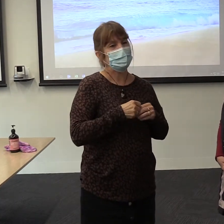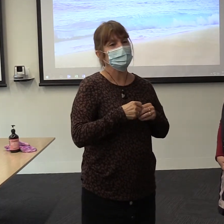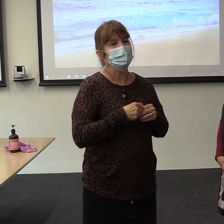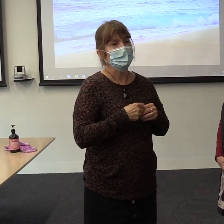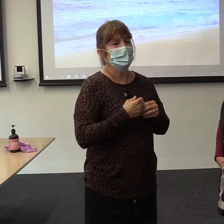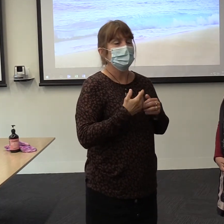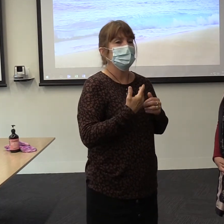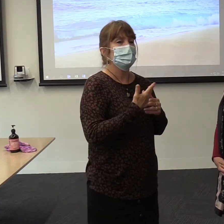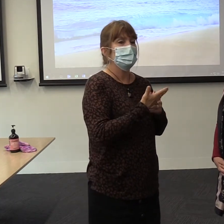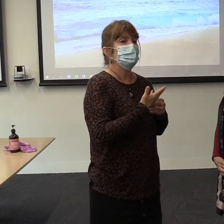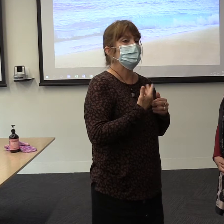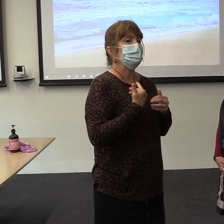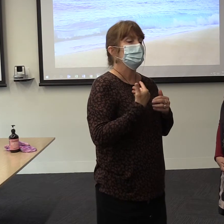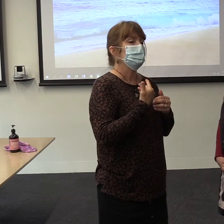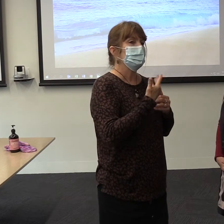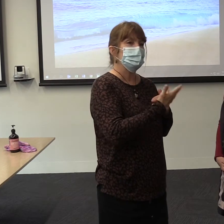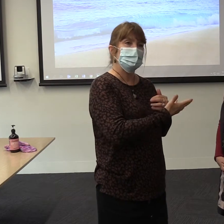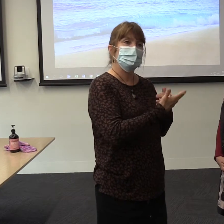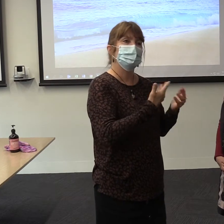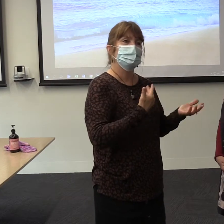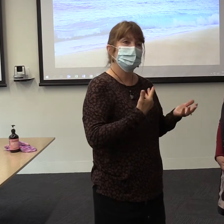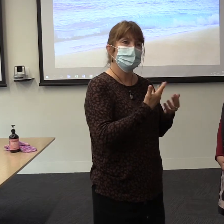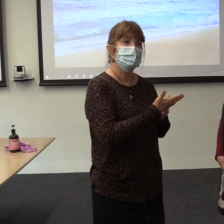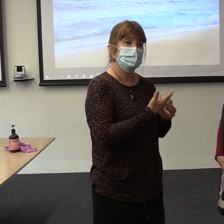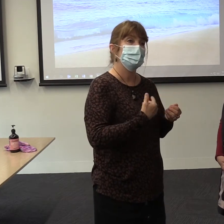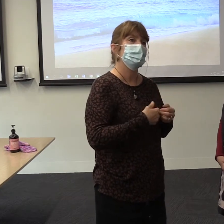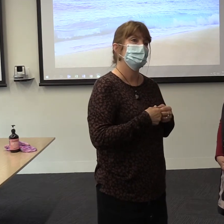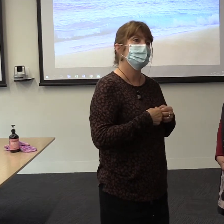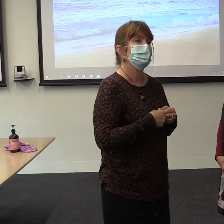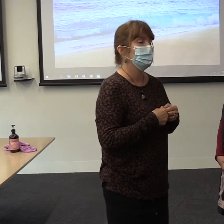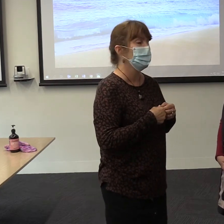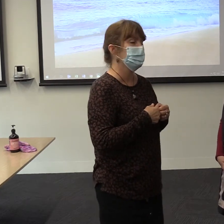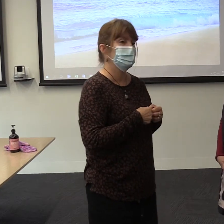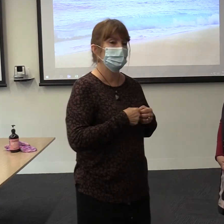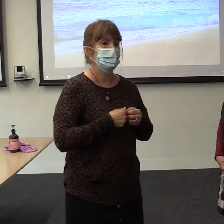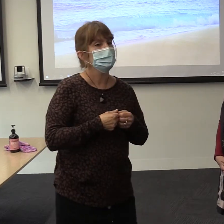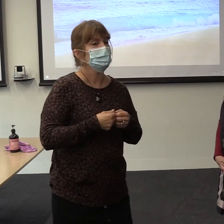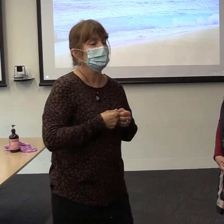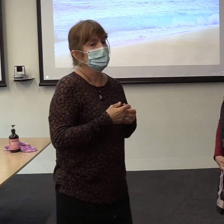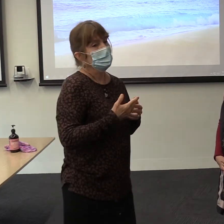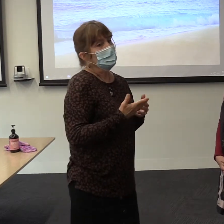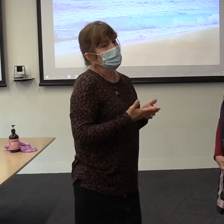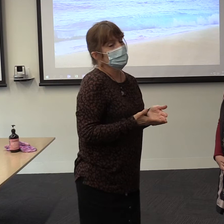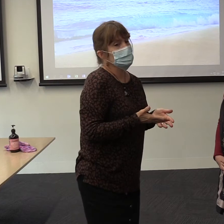time, and Eve will be doing the rhythm that I'm guiding her with.